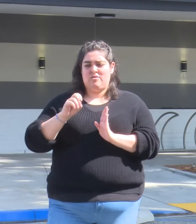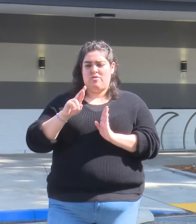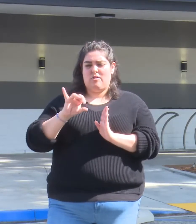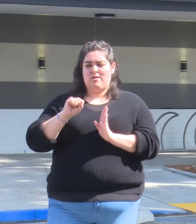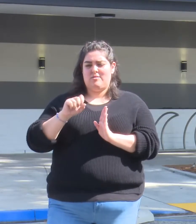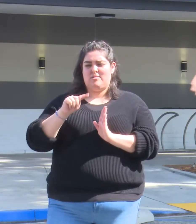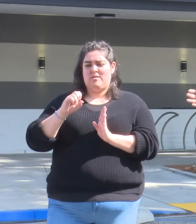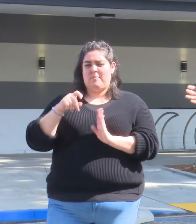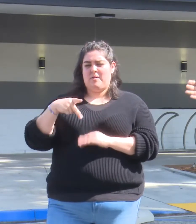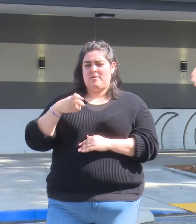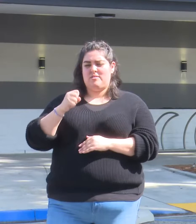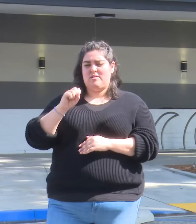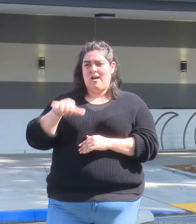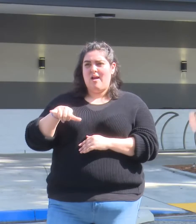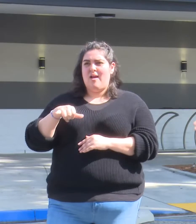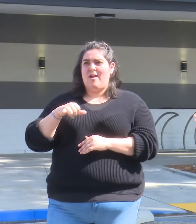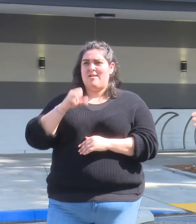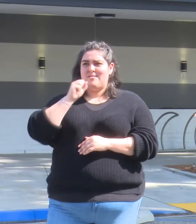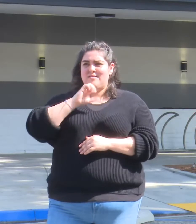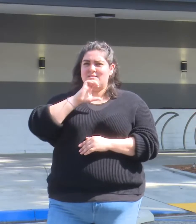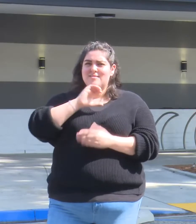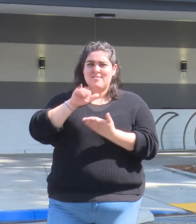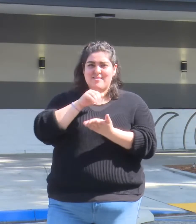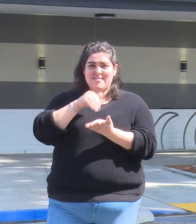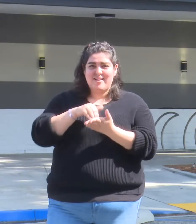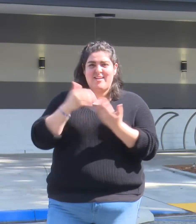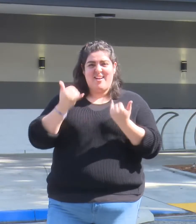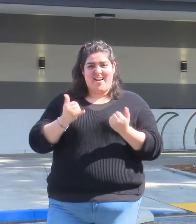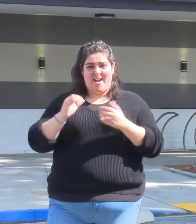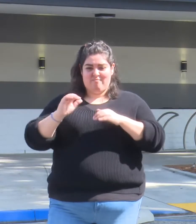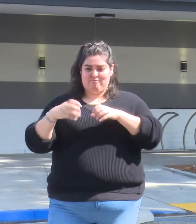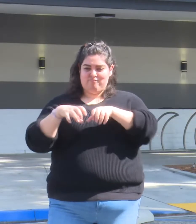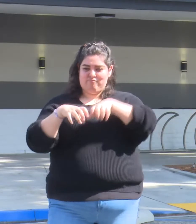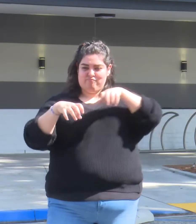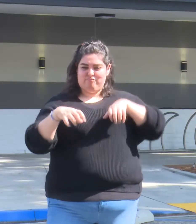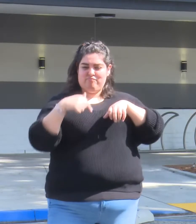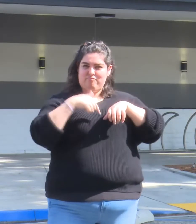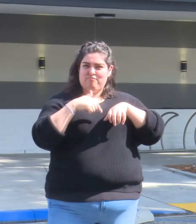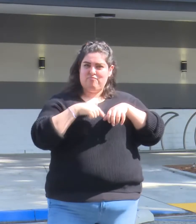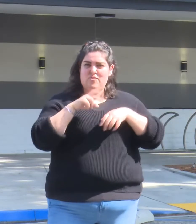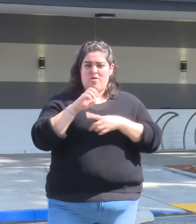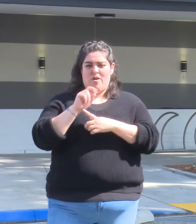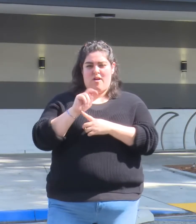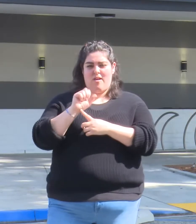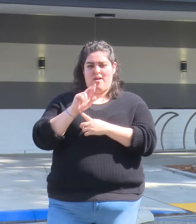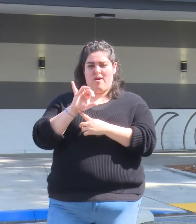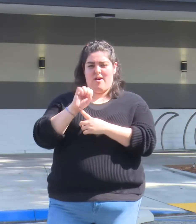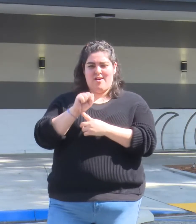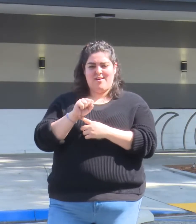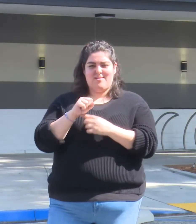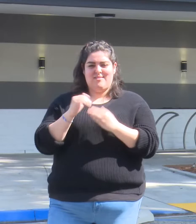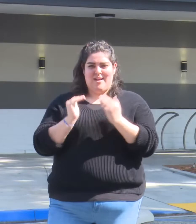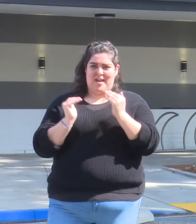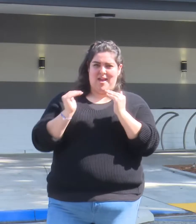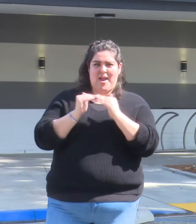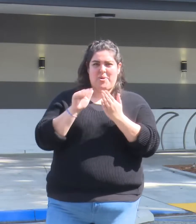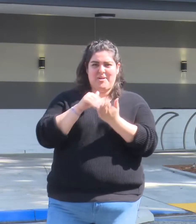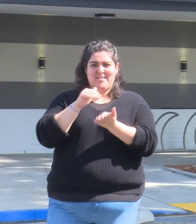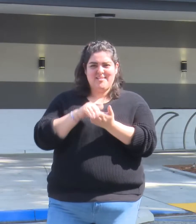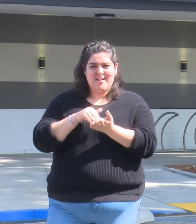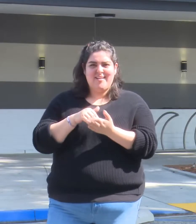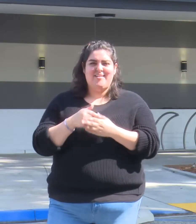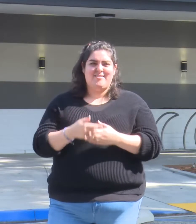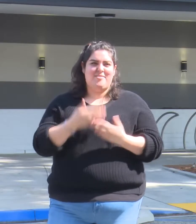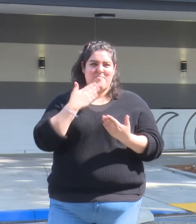Center is now the Ron Arias Health Equity Center right here in the heart of Uptown Long Beach. So let's hear it one more time for